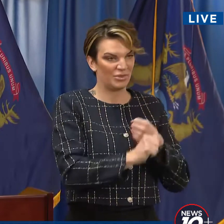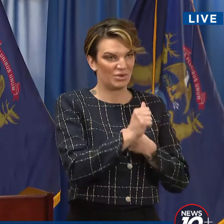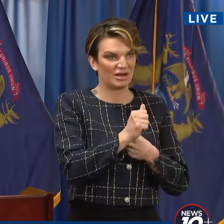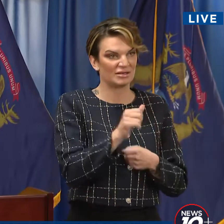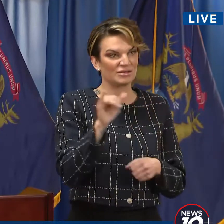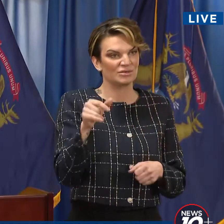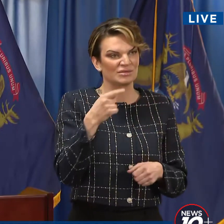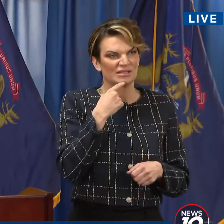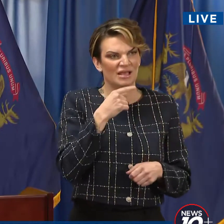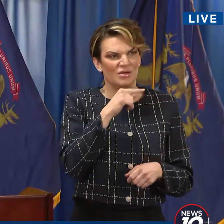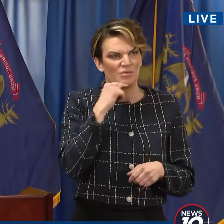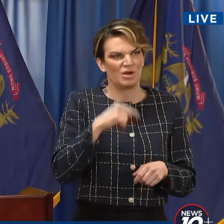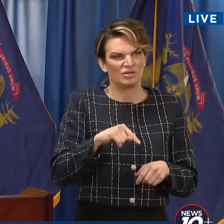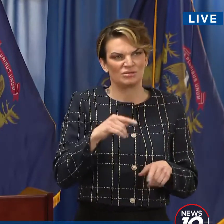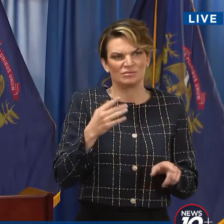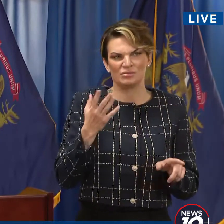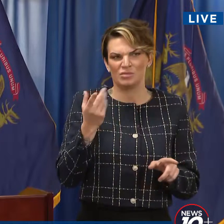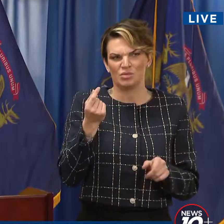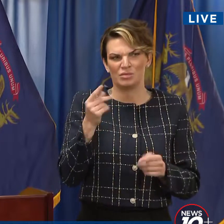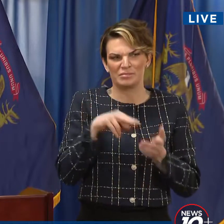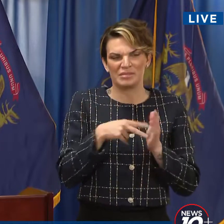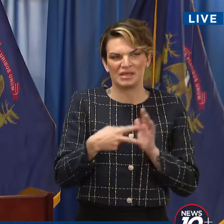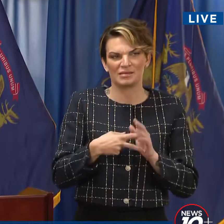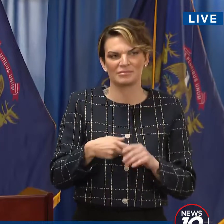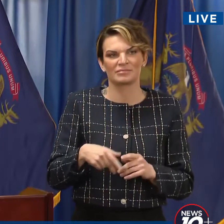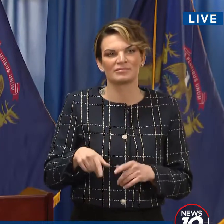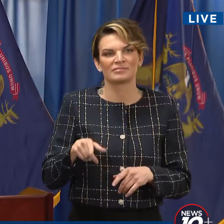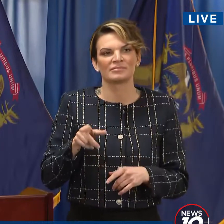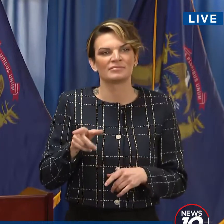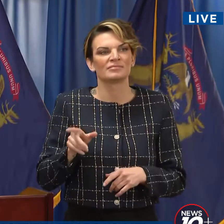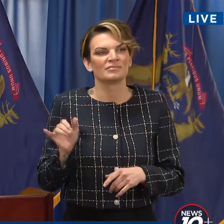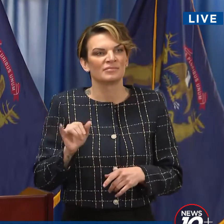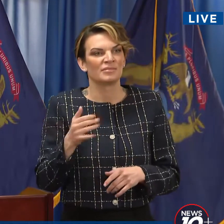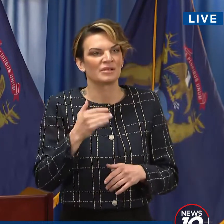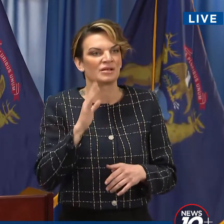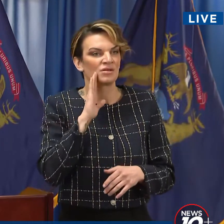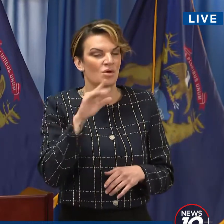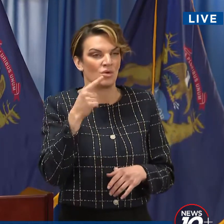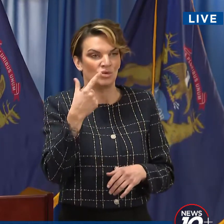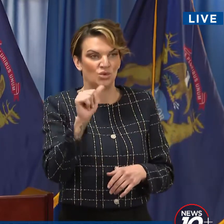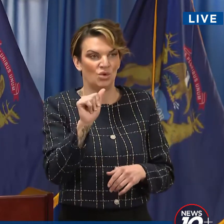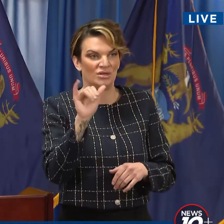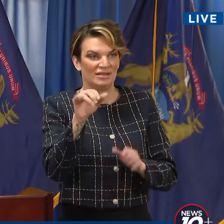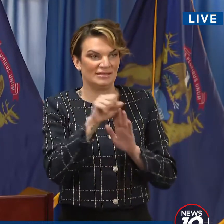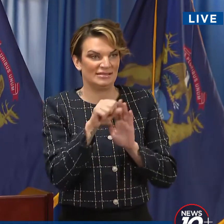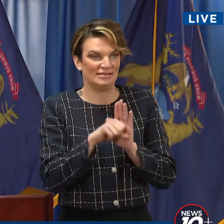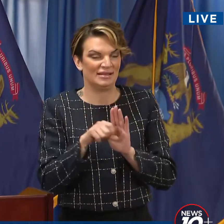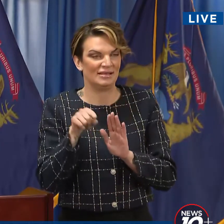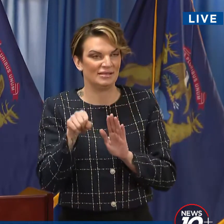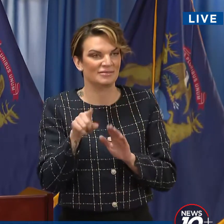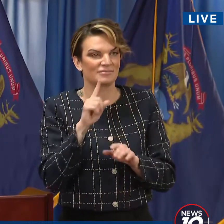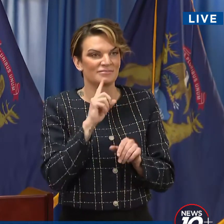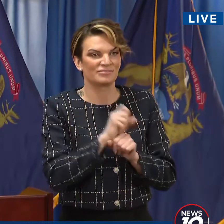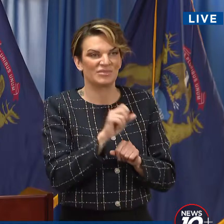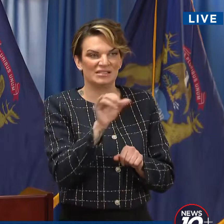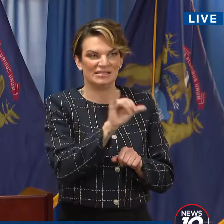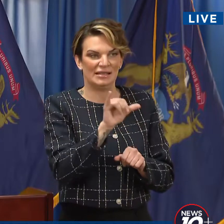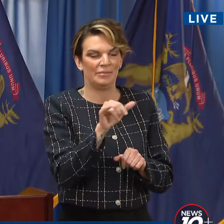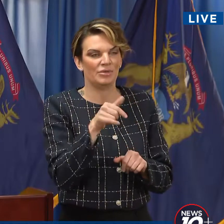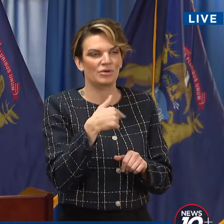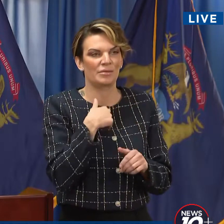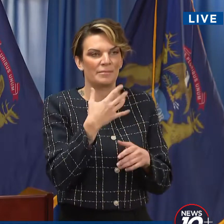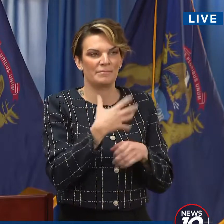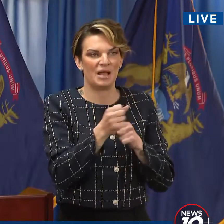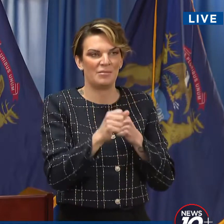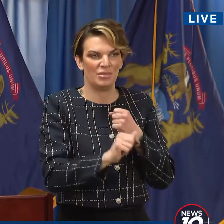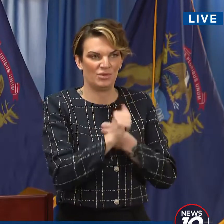the Russian connection you cited? Yeah, I think much like my colleague in Georgia, in the state of Georgia mentioned yesterday, we received similar bomb threats